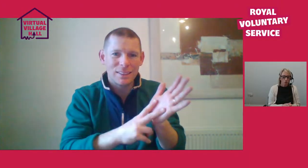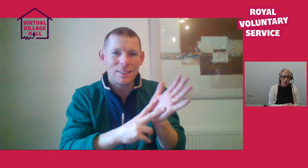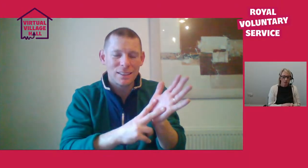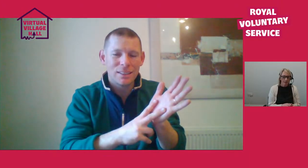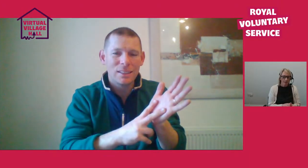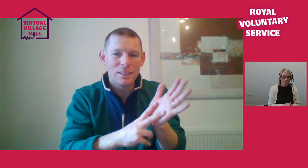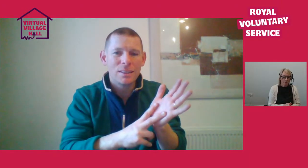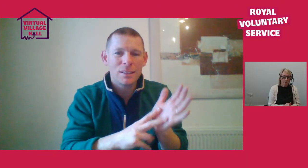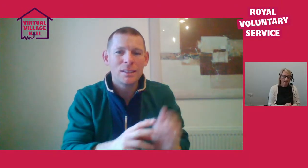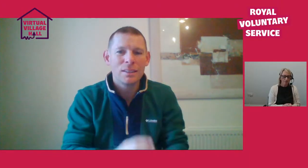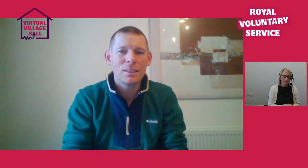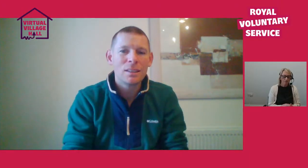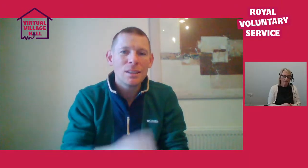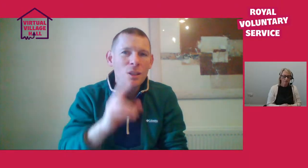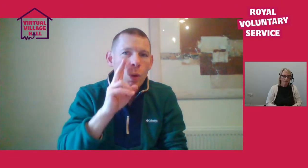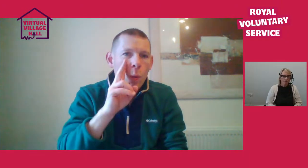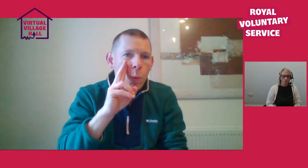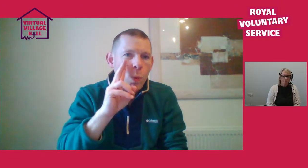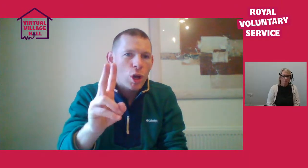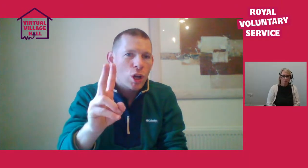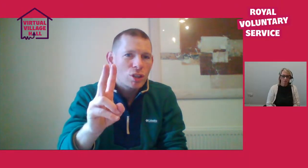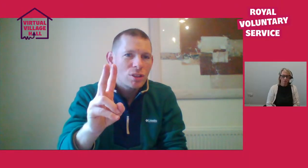And watching TV.